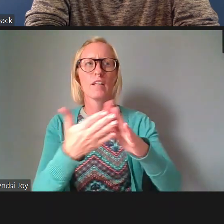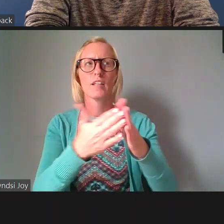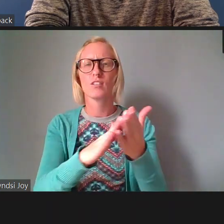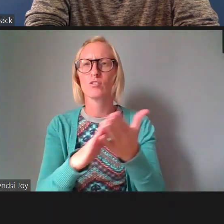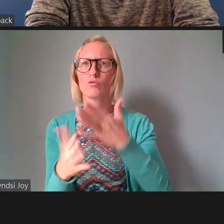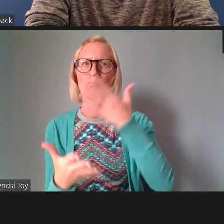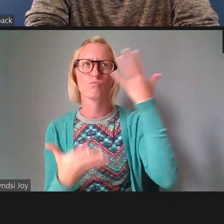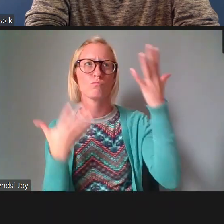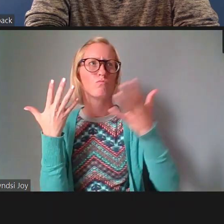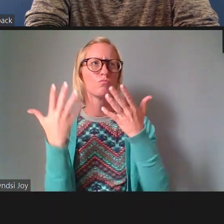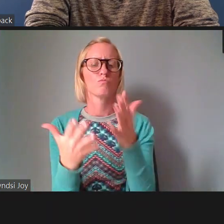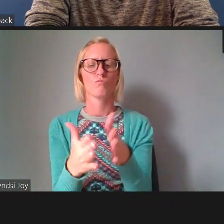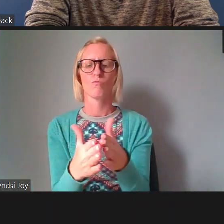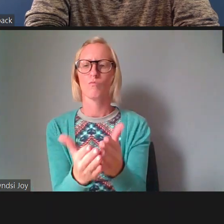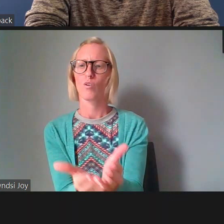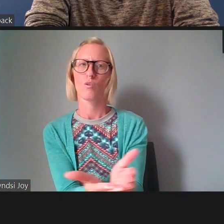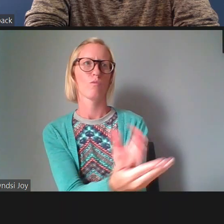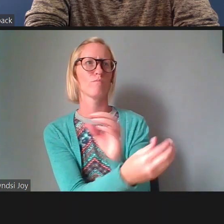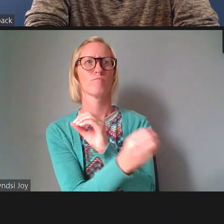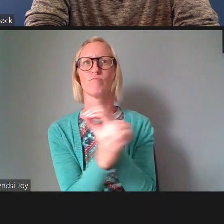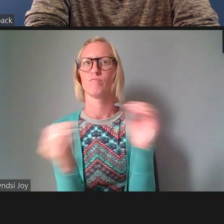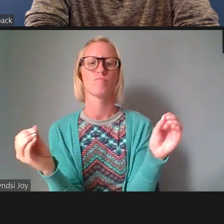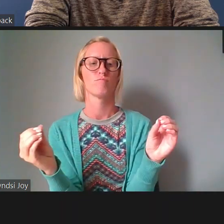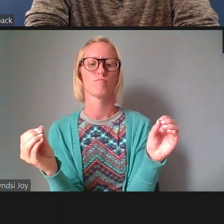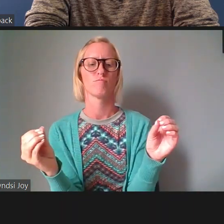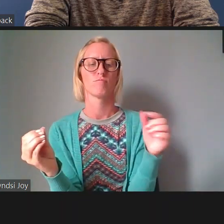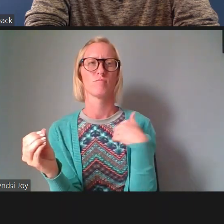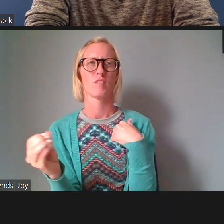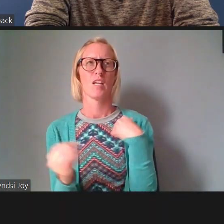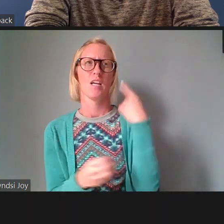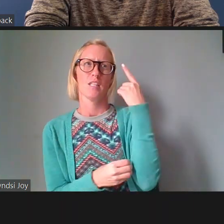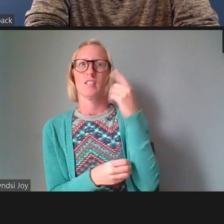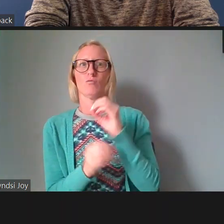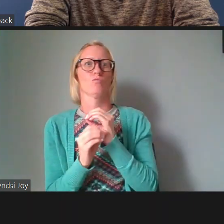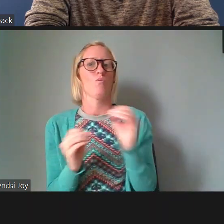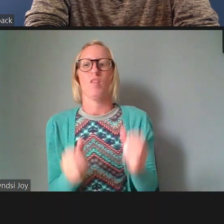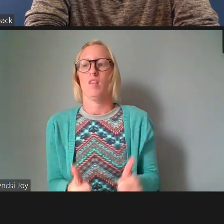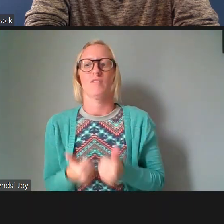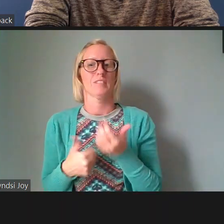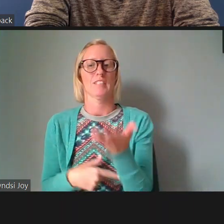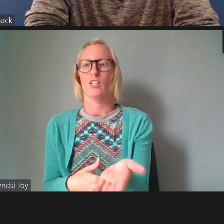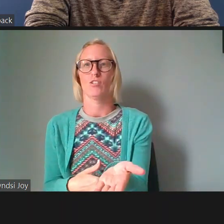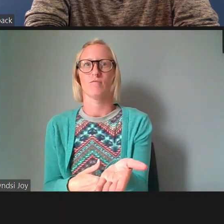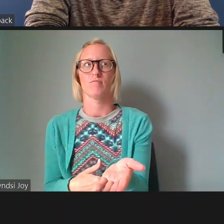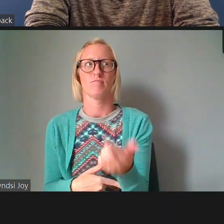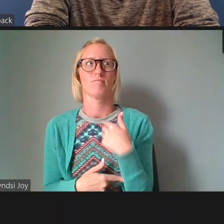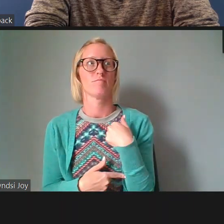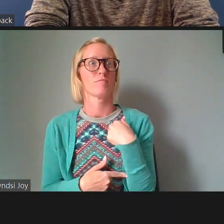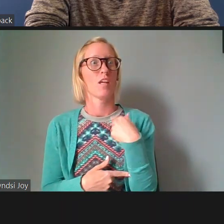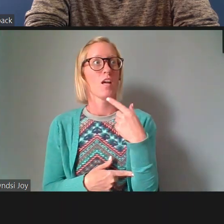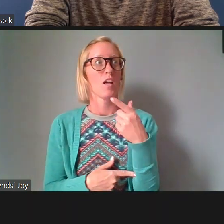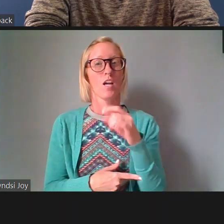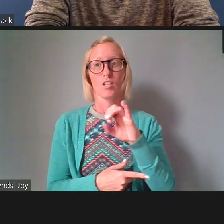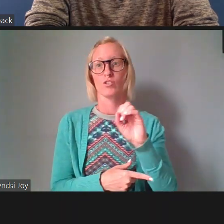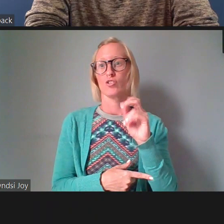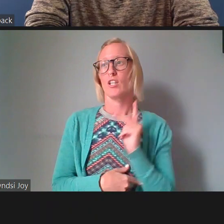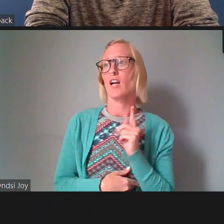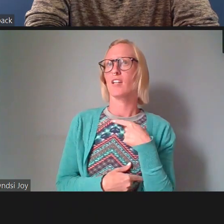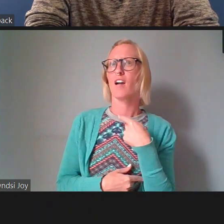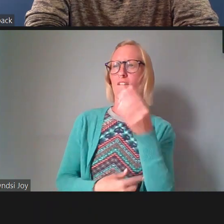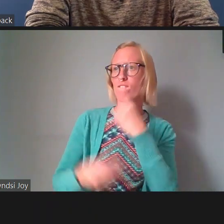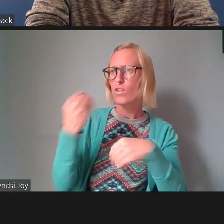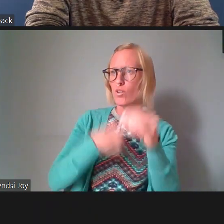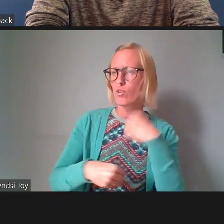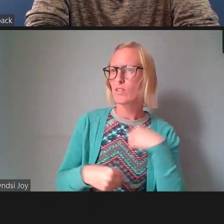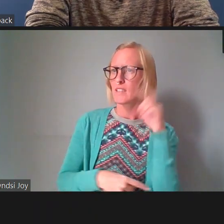wisely. We'll make sure later, but I think it's uninhabited. We'll get food, cried Jack. Hunt, catch things until